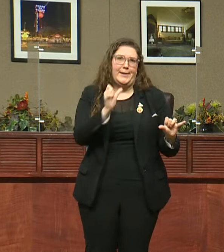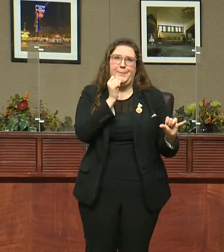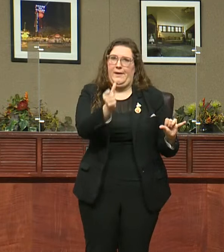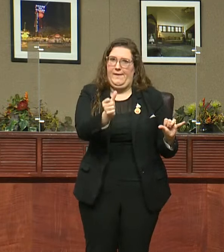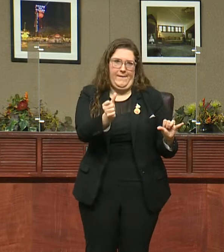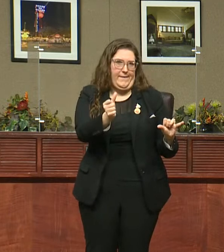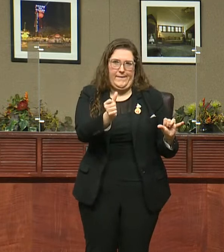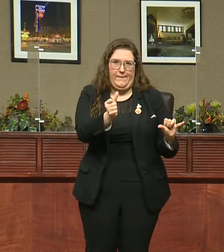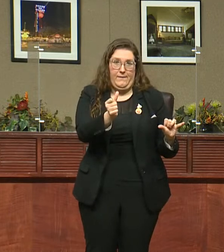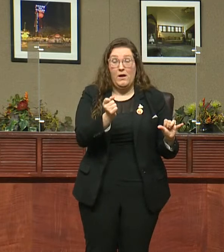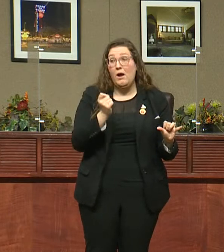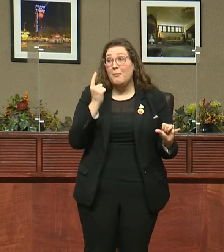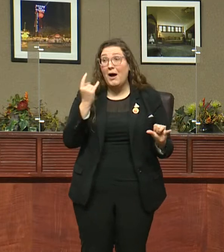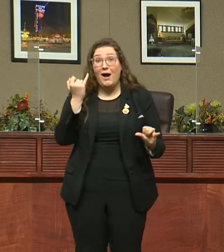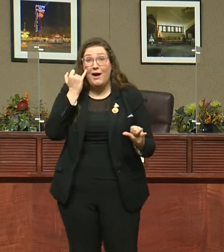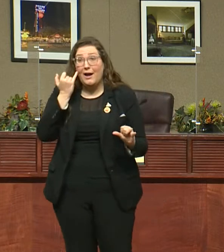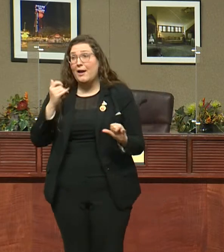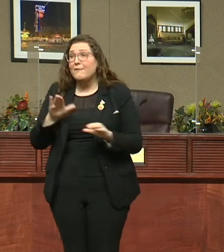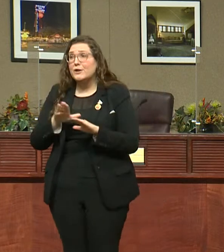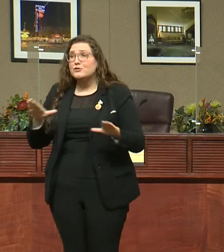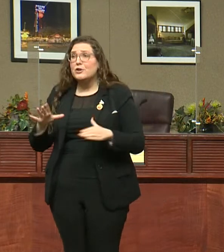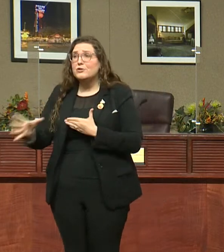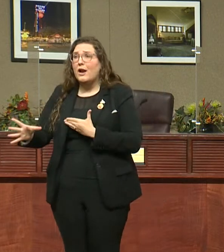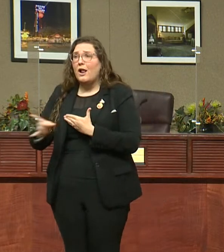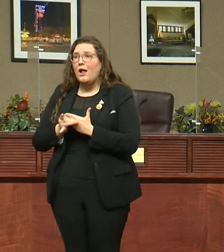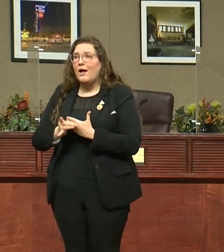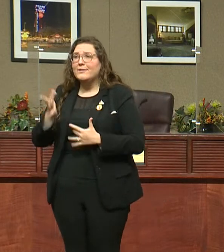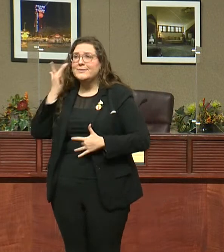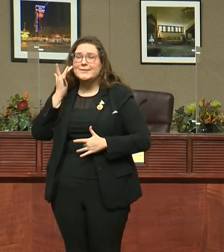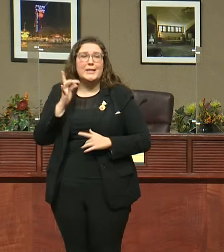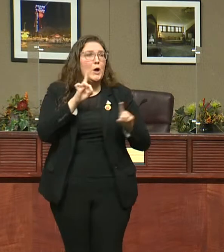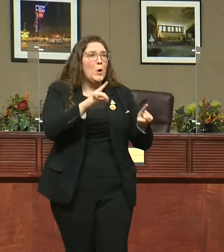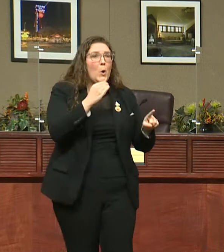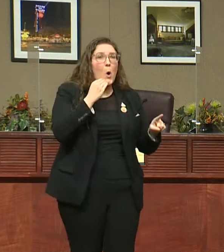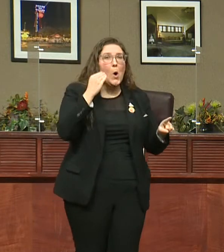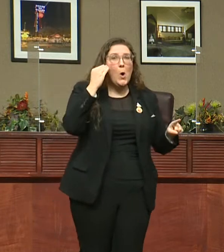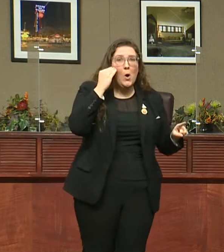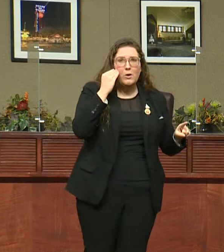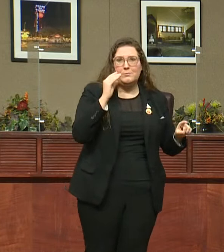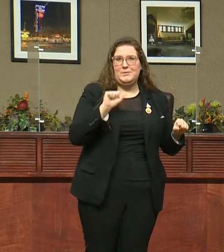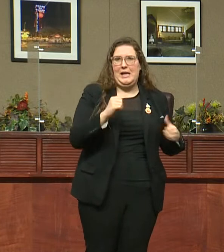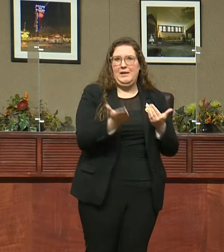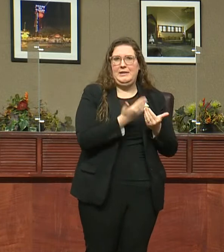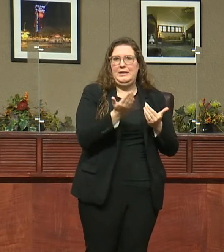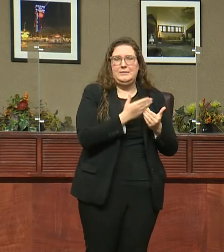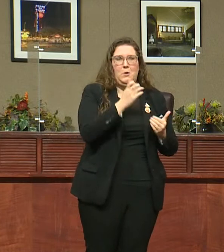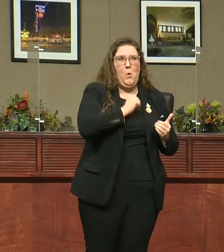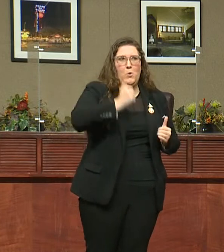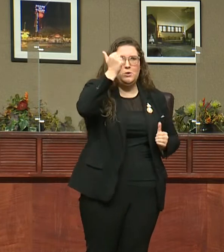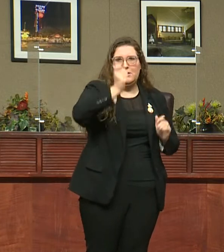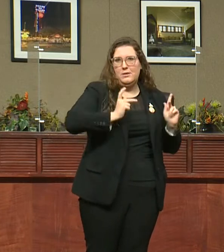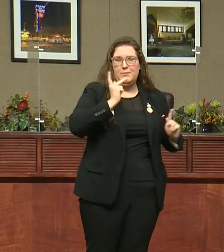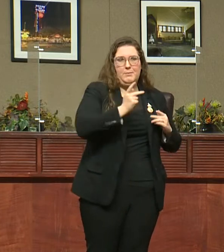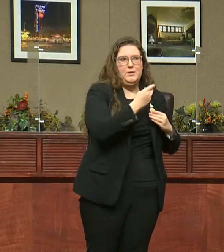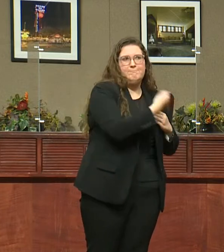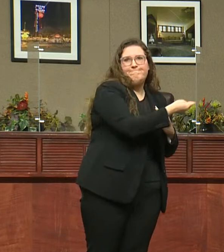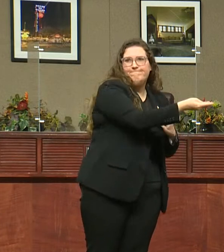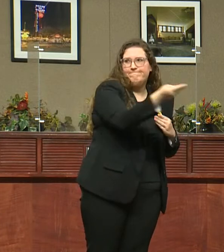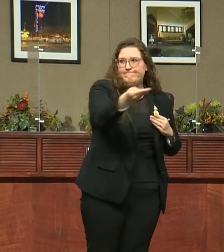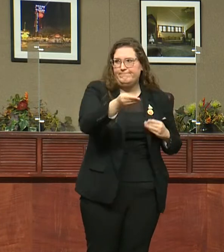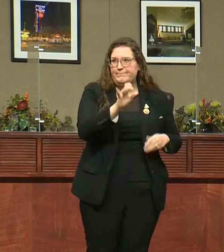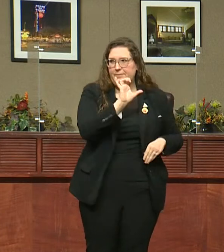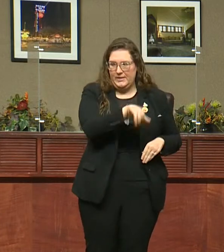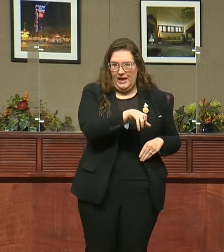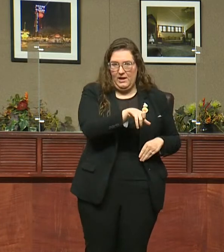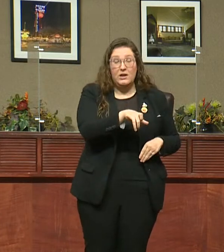which adults can get infection as well. So that's why it's so important to control that larger pool of people who do not